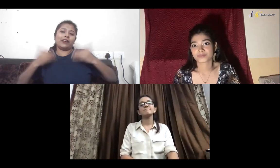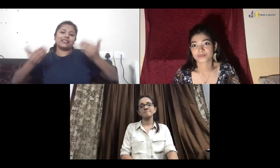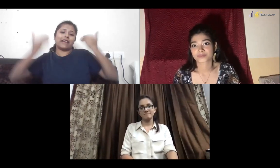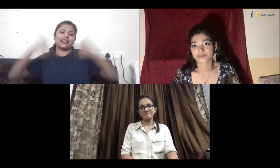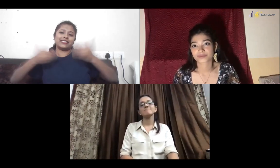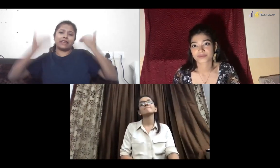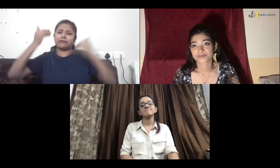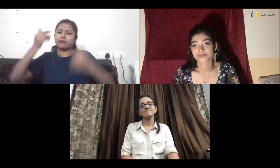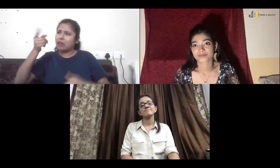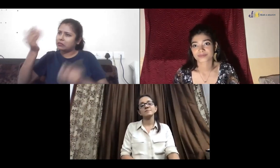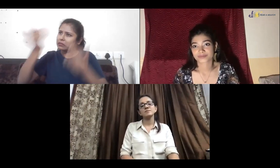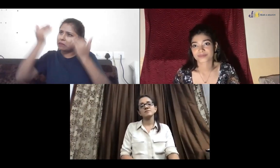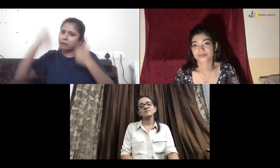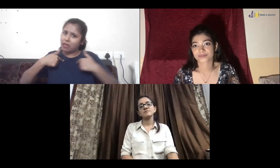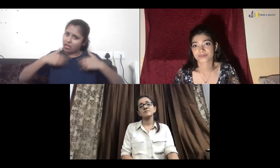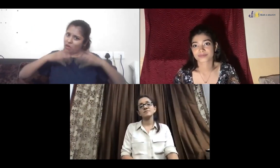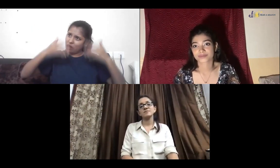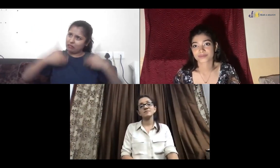started, and women,